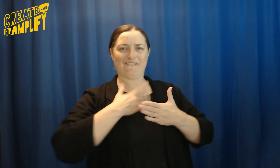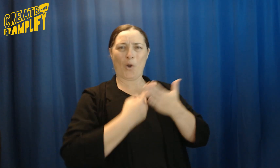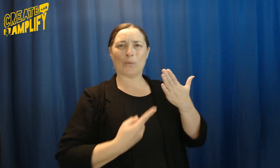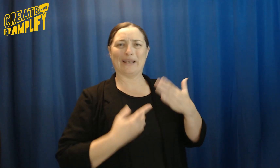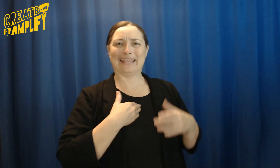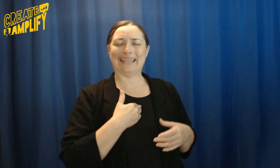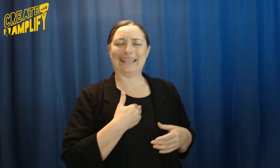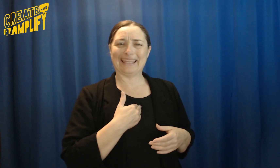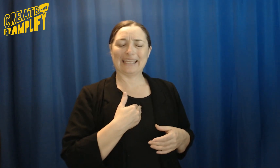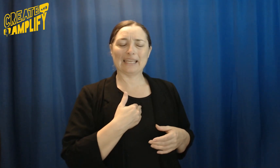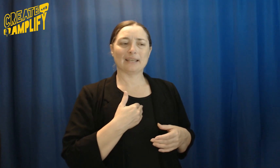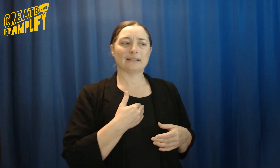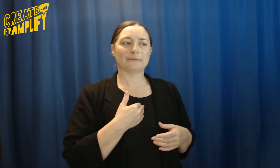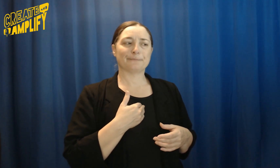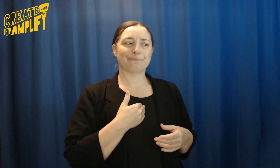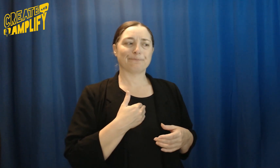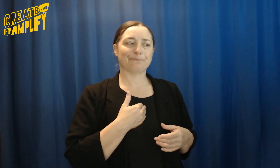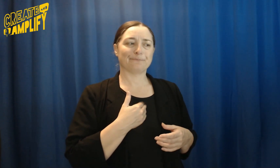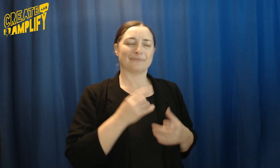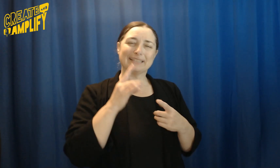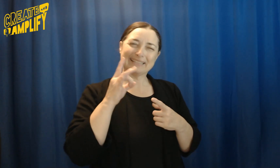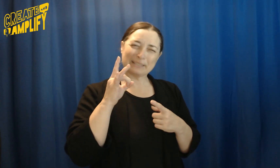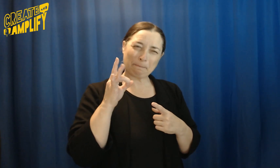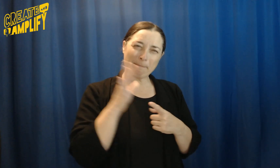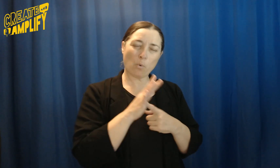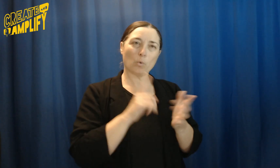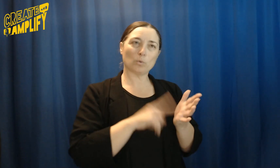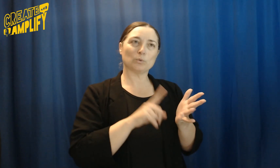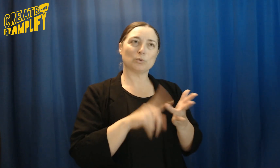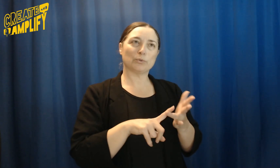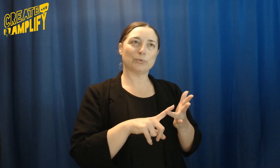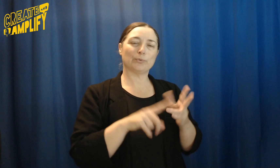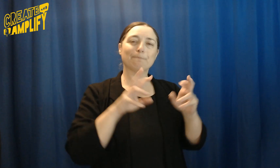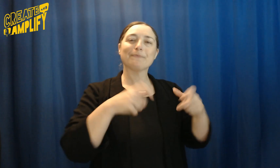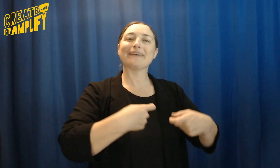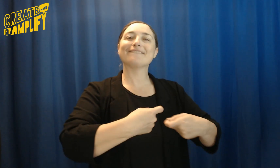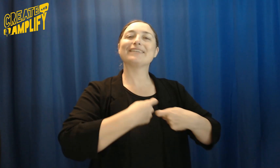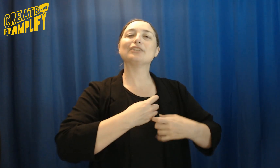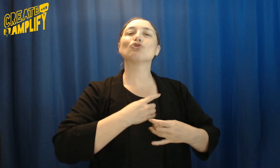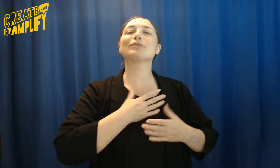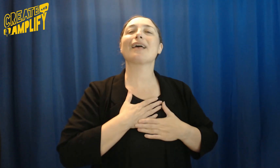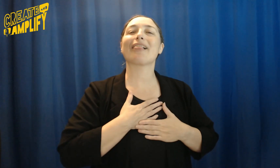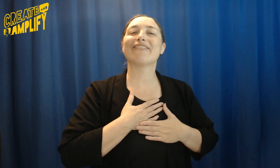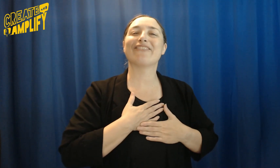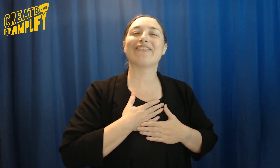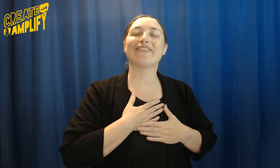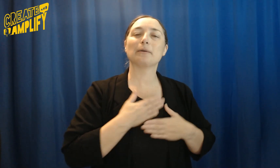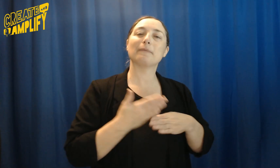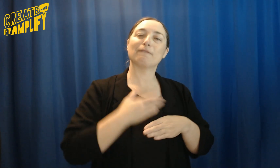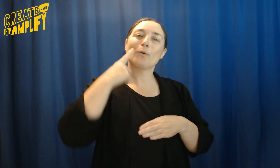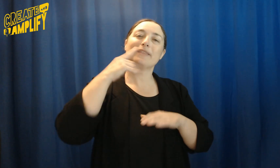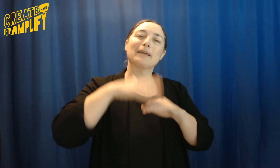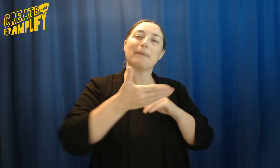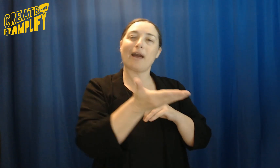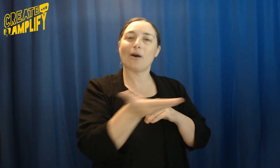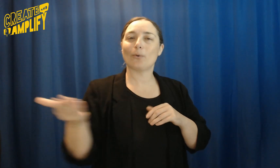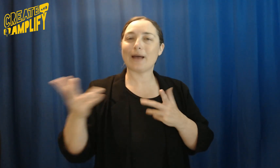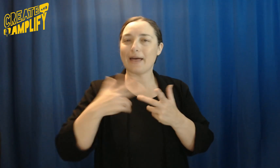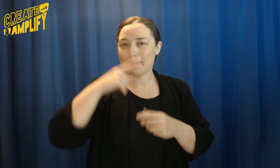to feed your own soul before thinking about other people, and what they might be